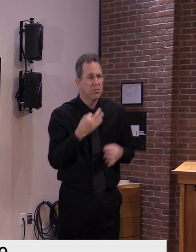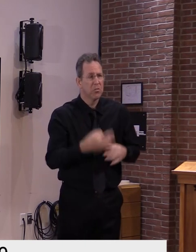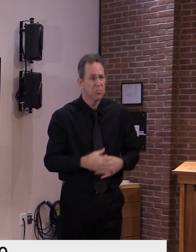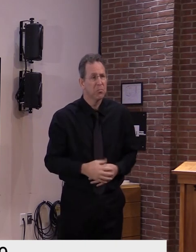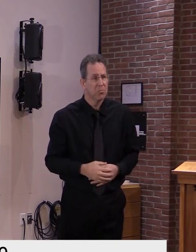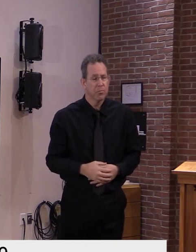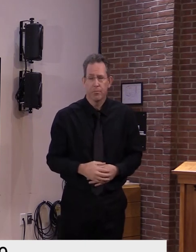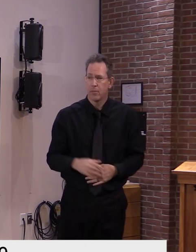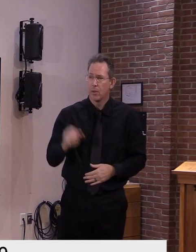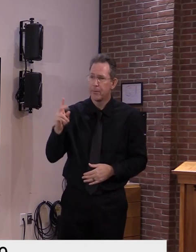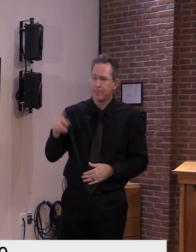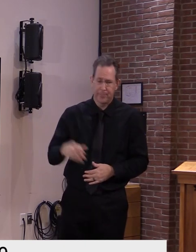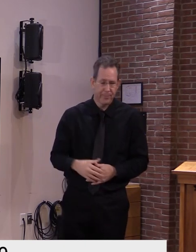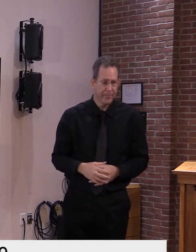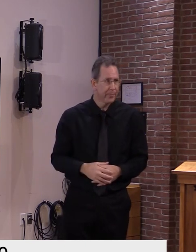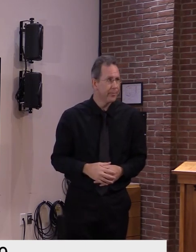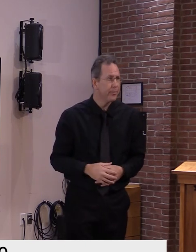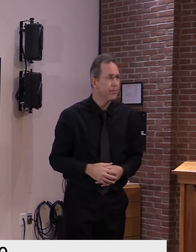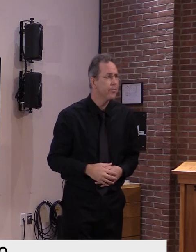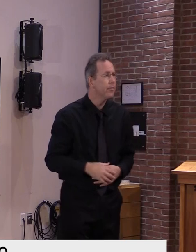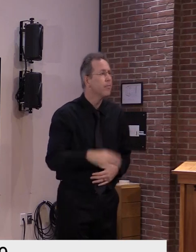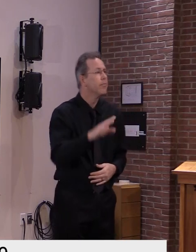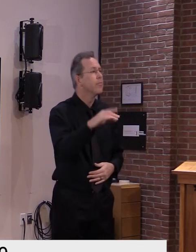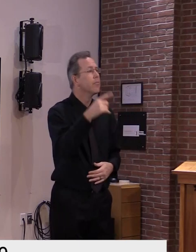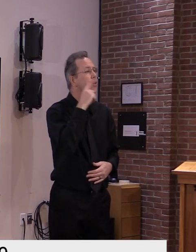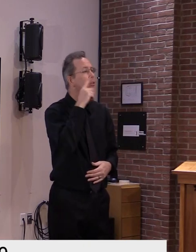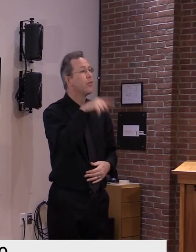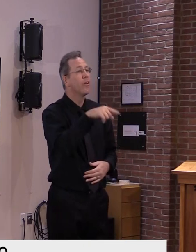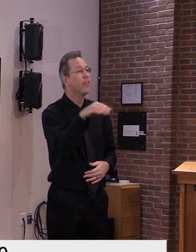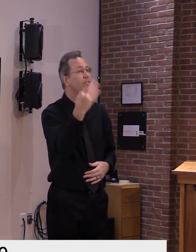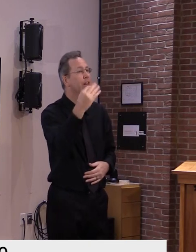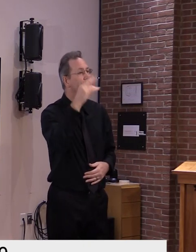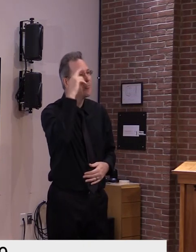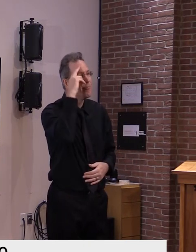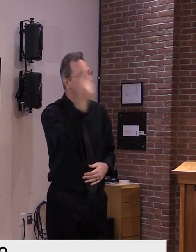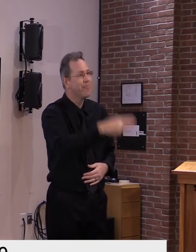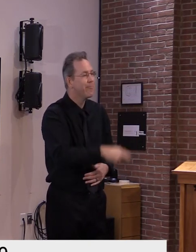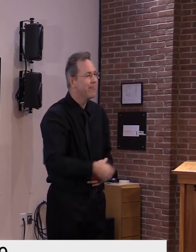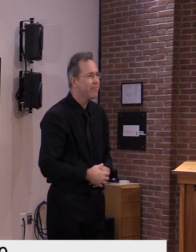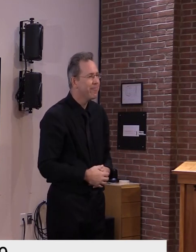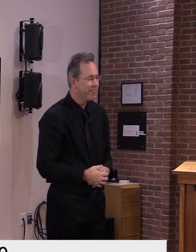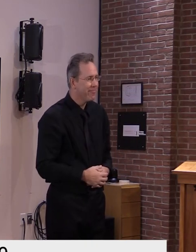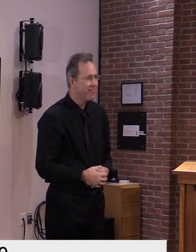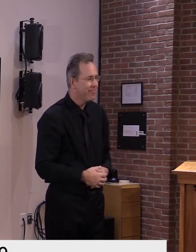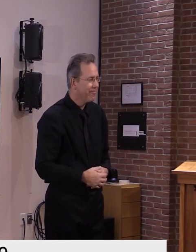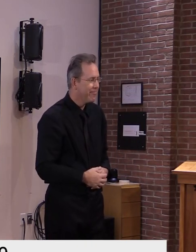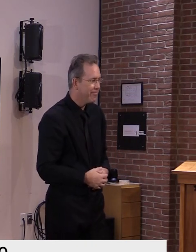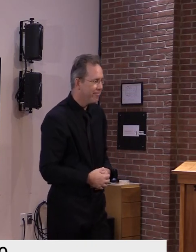Thank you very much, and we'll see you on Friday.